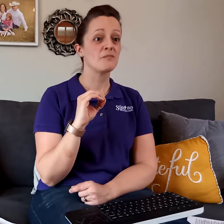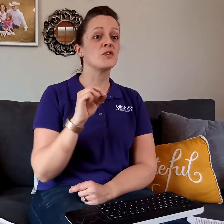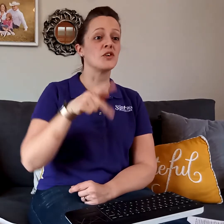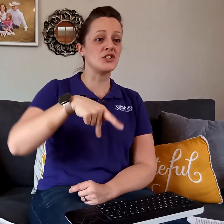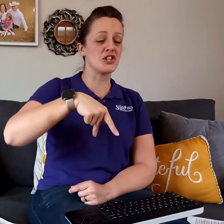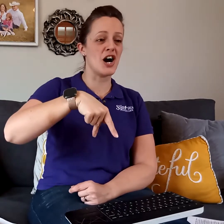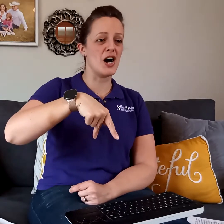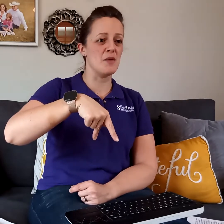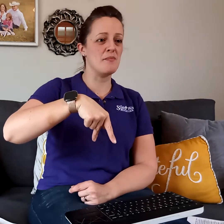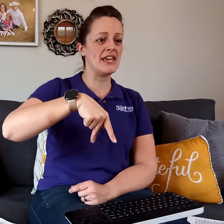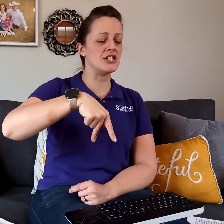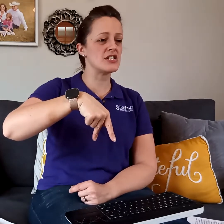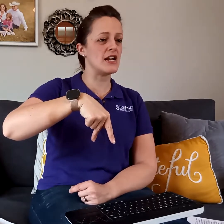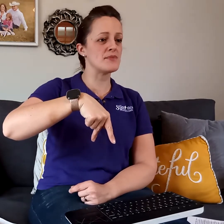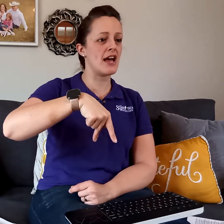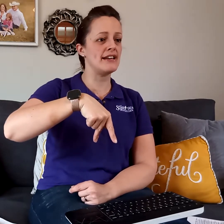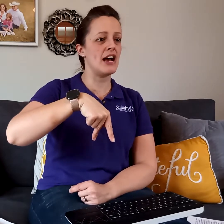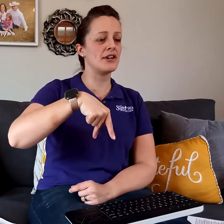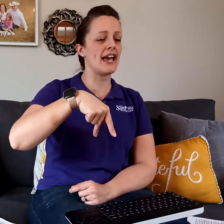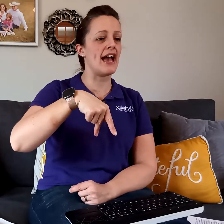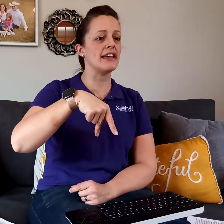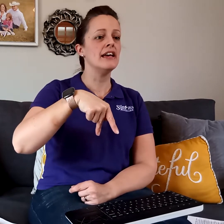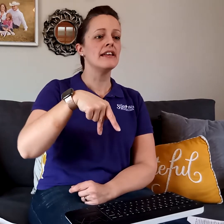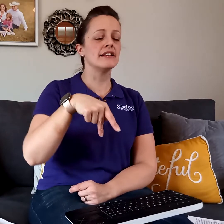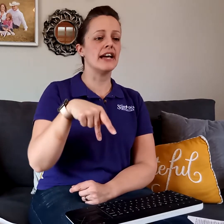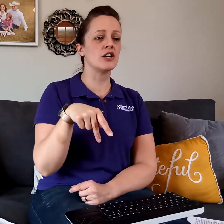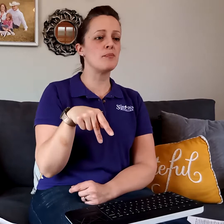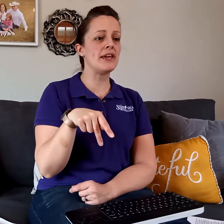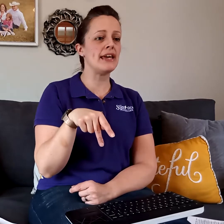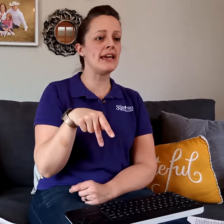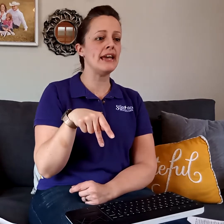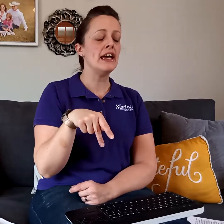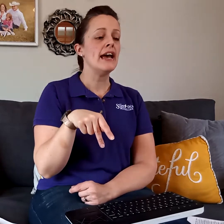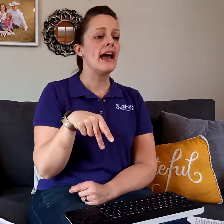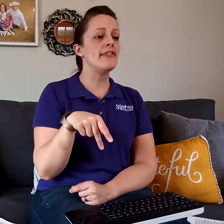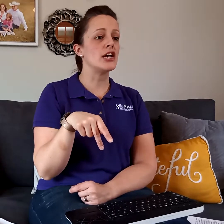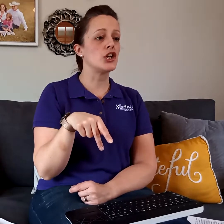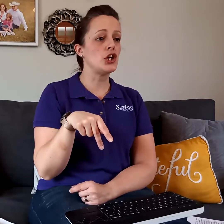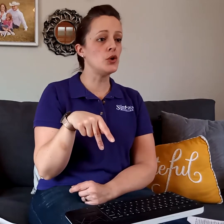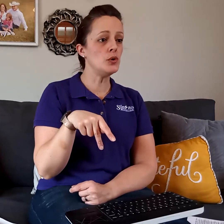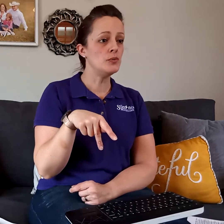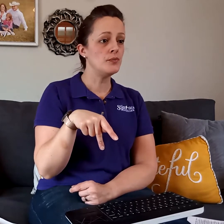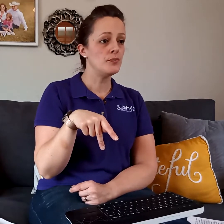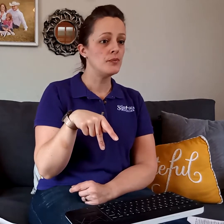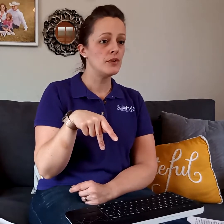Good job. P. Just an upside down K. The letter P, and then Q.